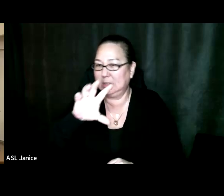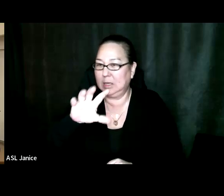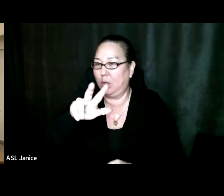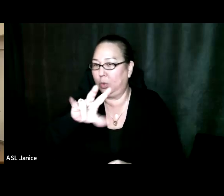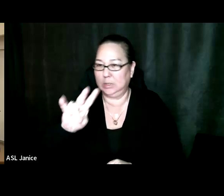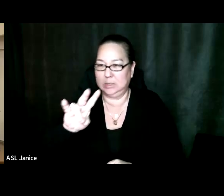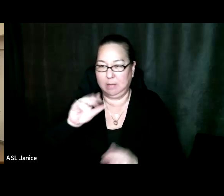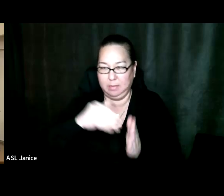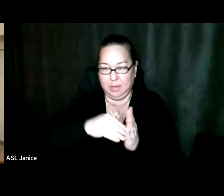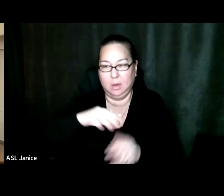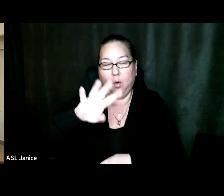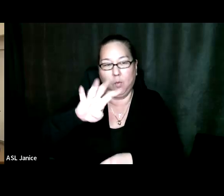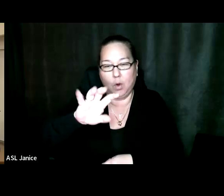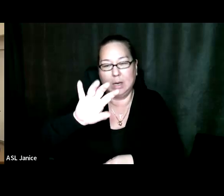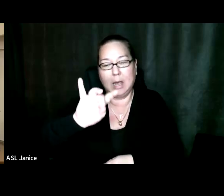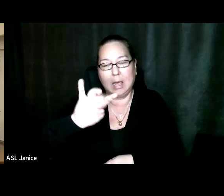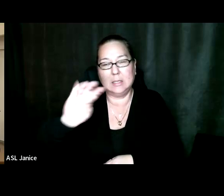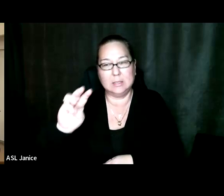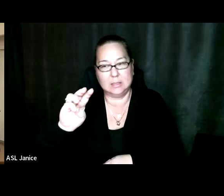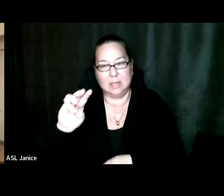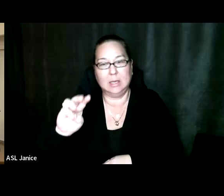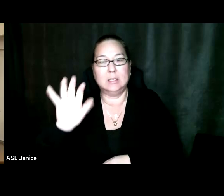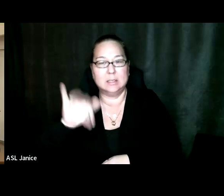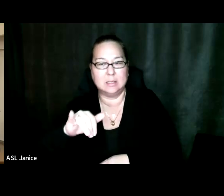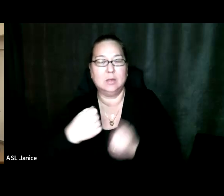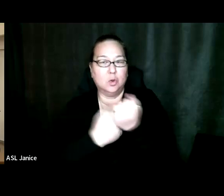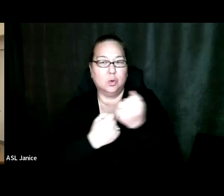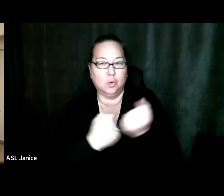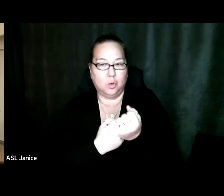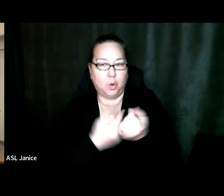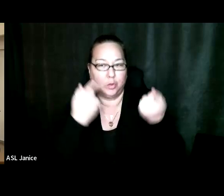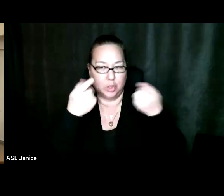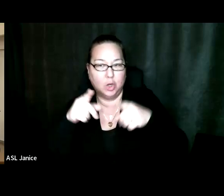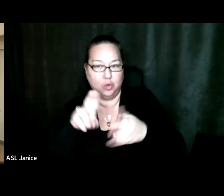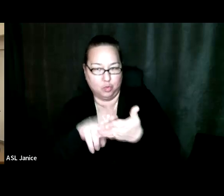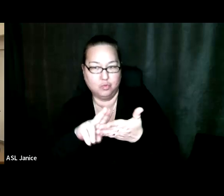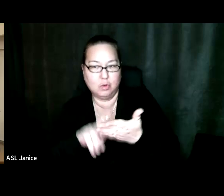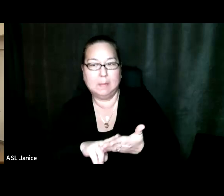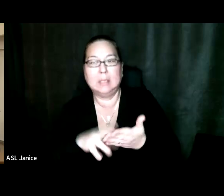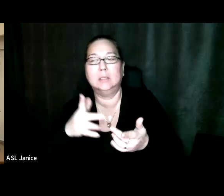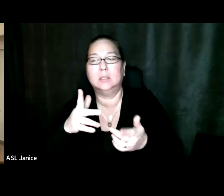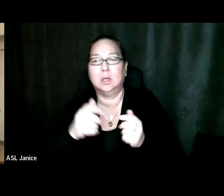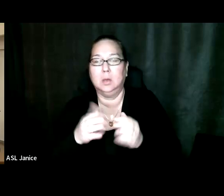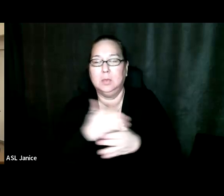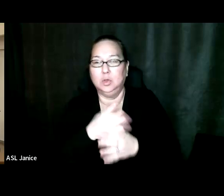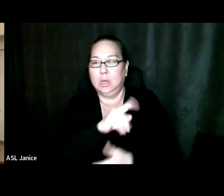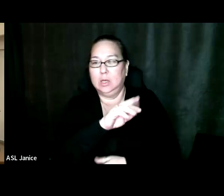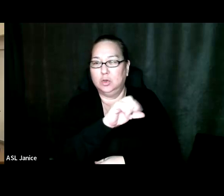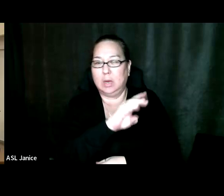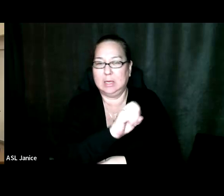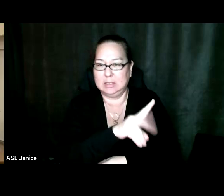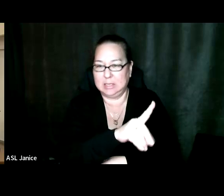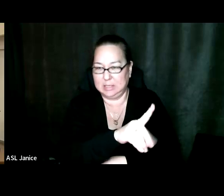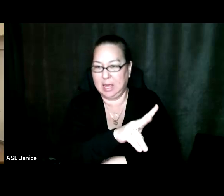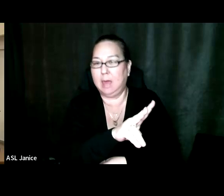$1,637,486 to support the collective bargaining agreement between Transdev and United Steelworkers Local 8751 is presented. Is